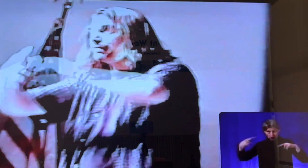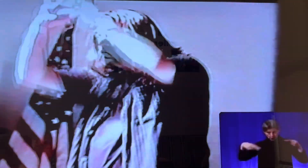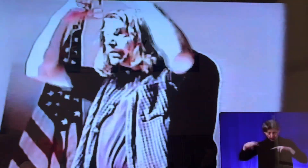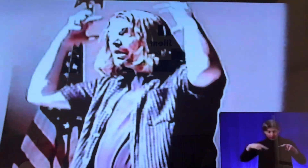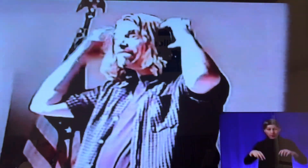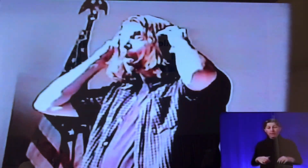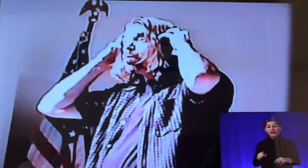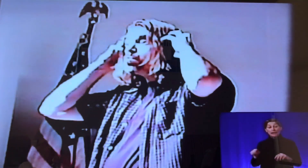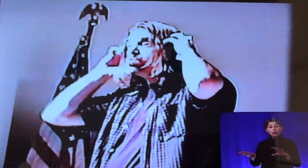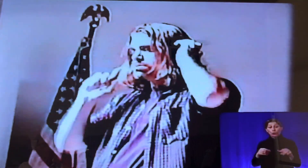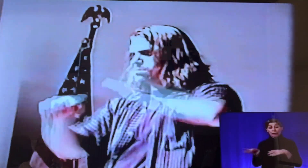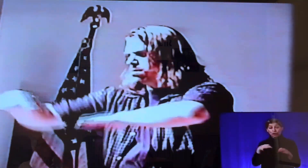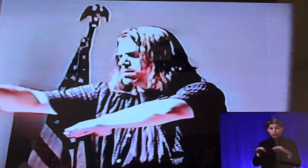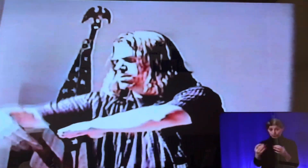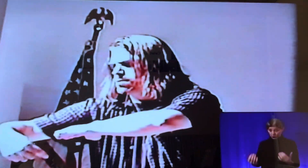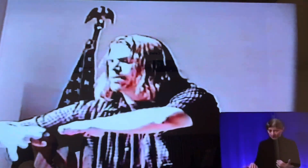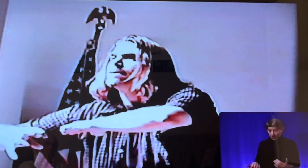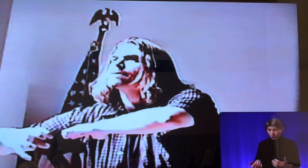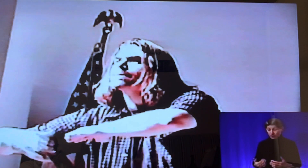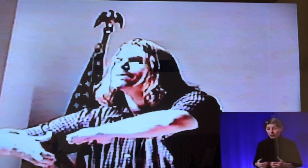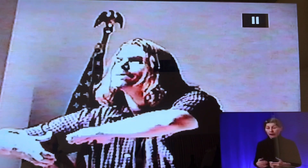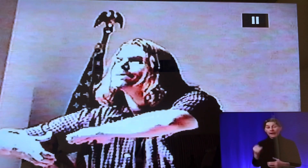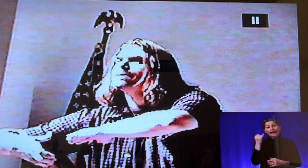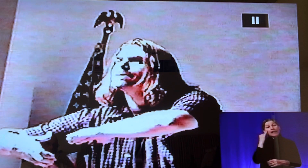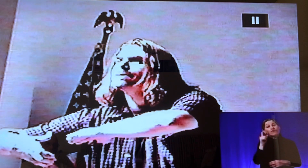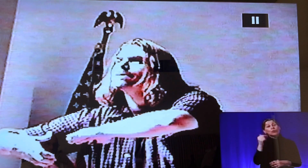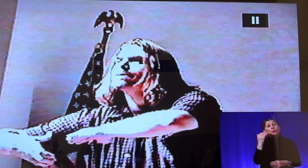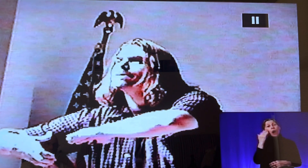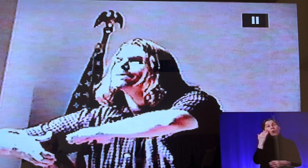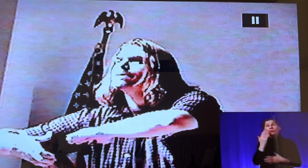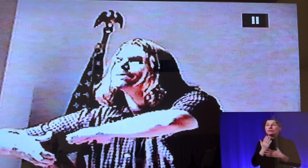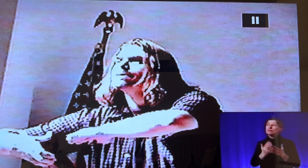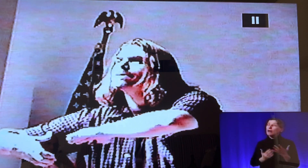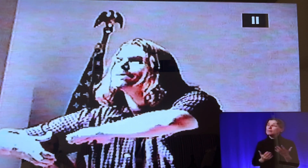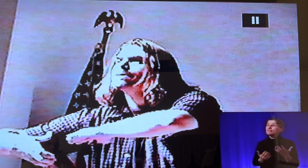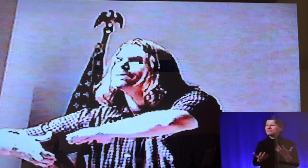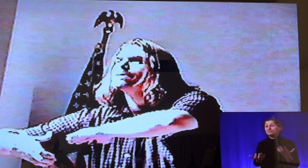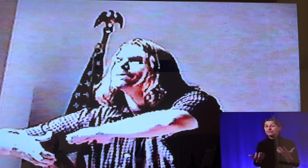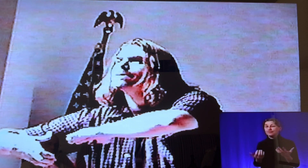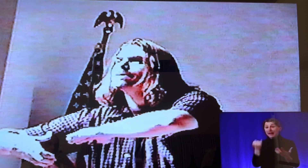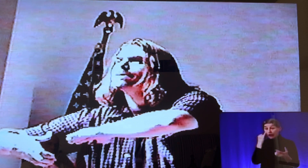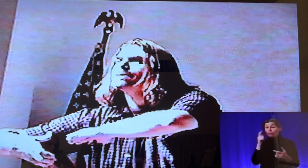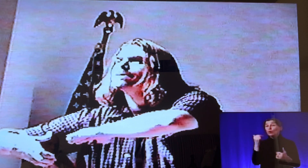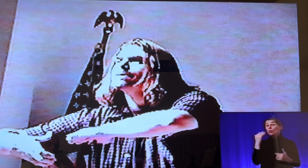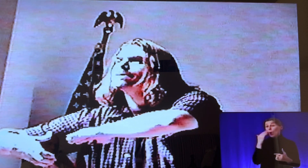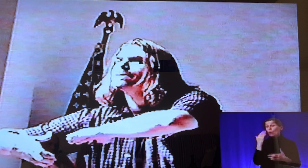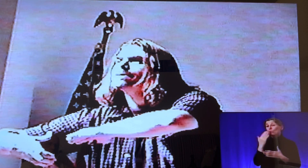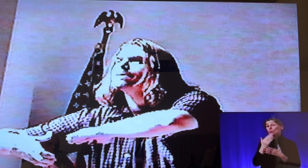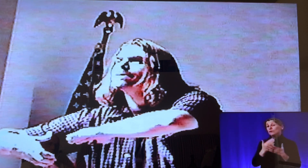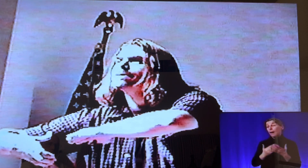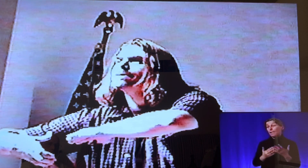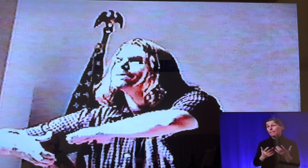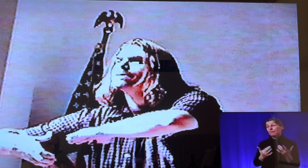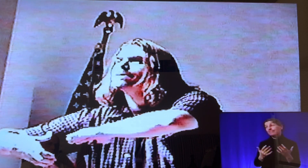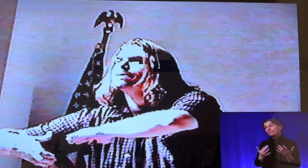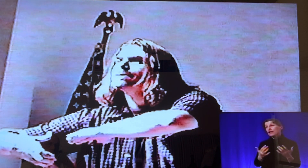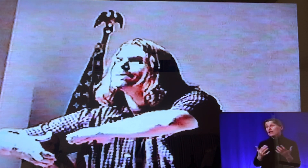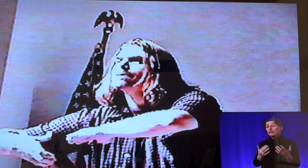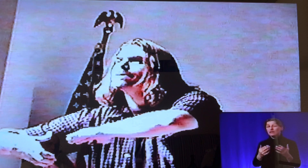some description. If you know some, at this point, if you know some labels that